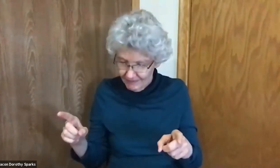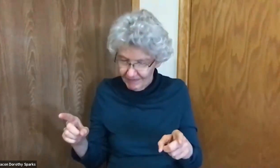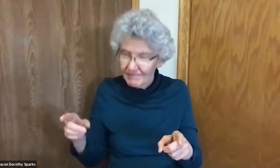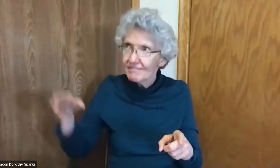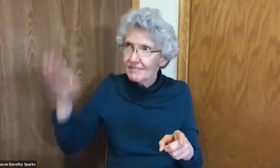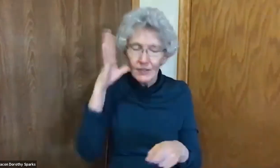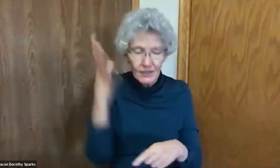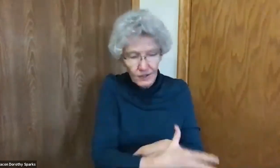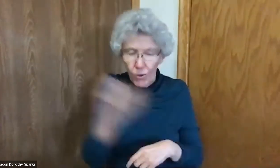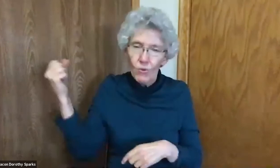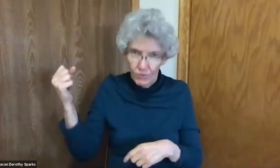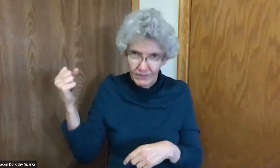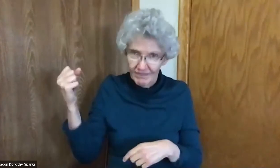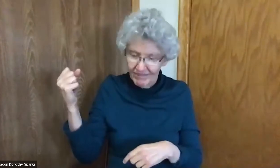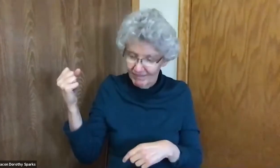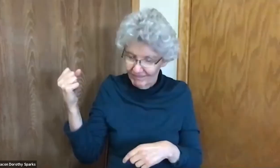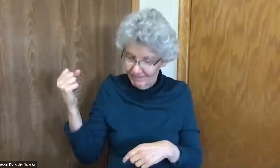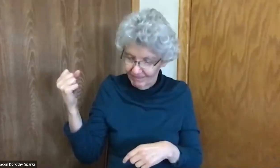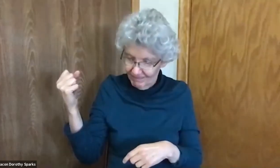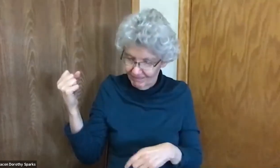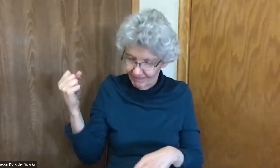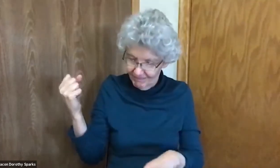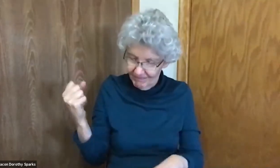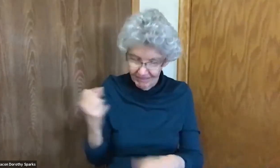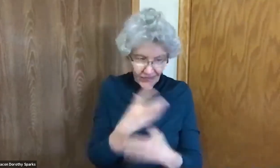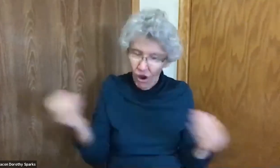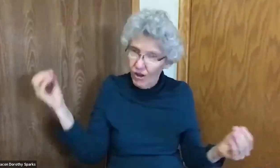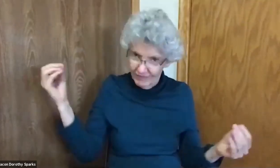You have kept your promises to us.